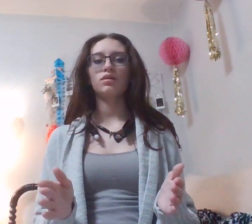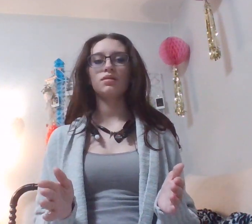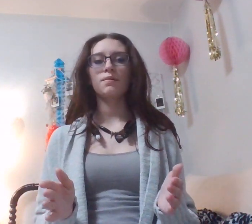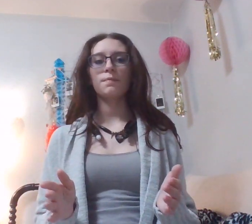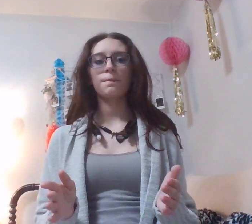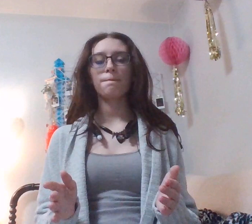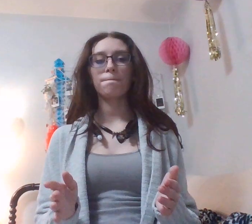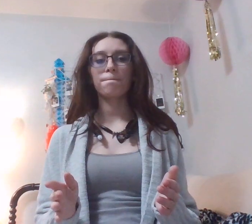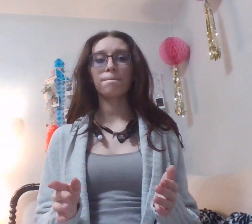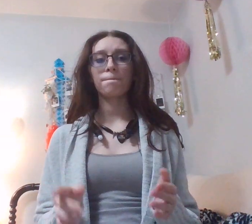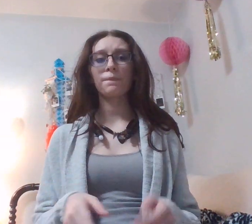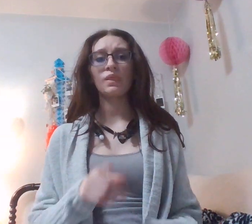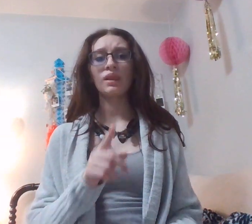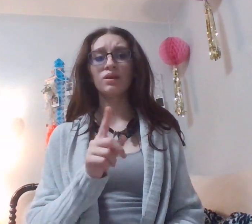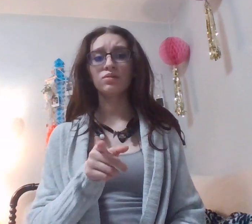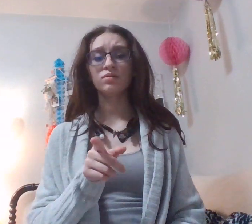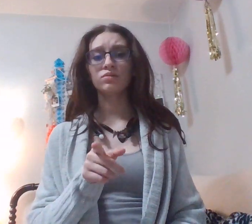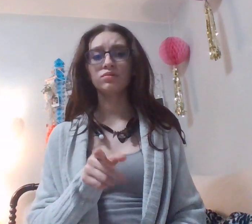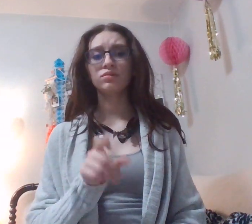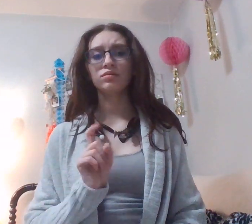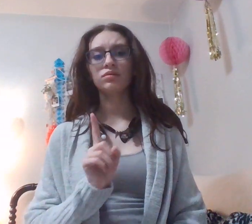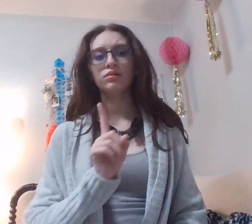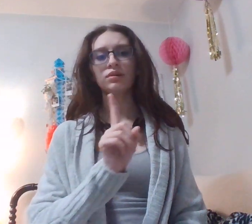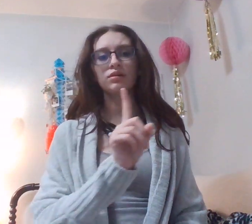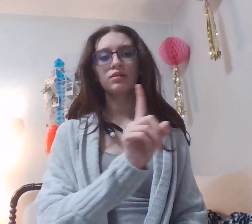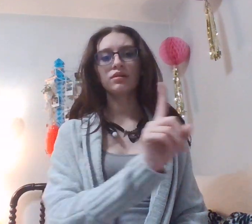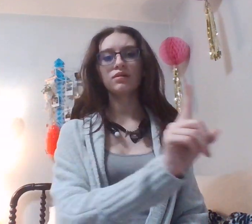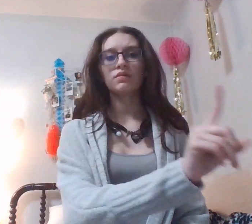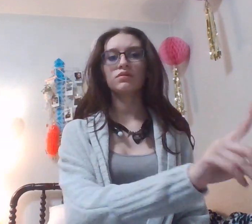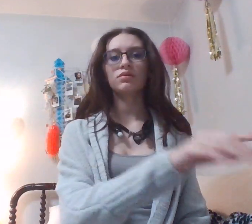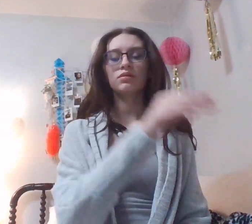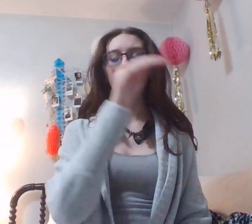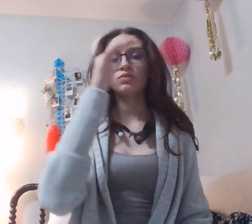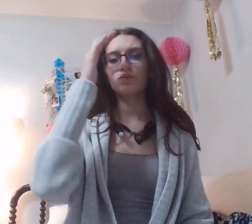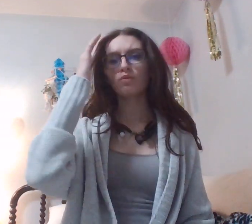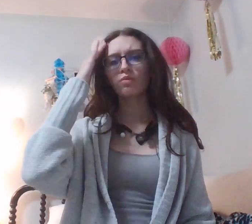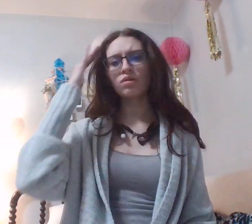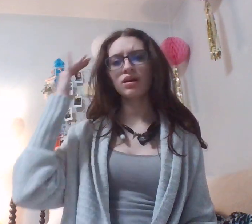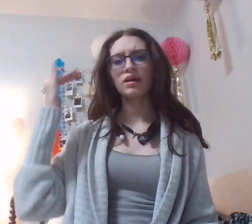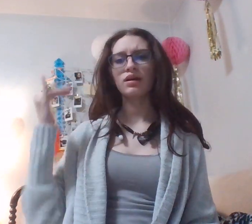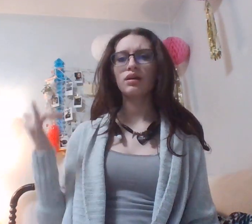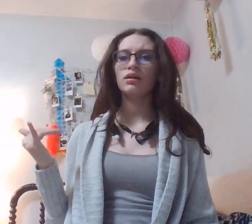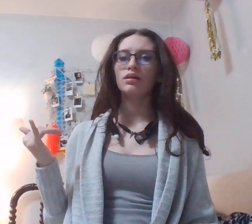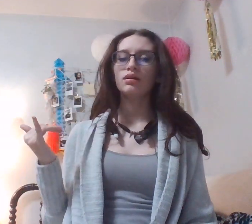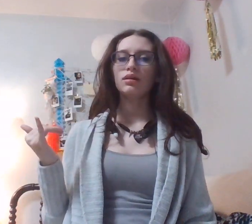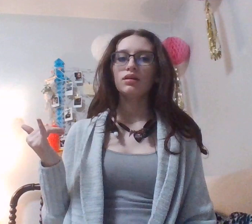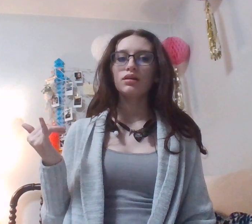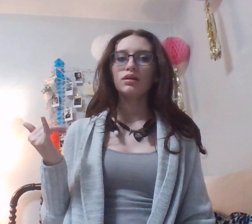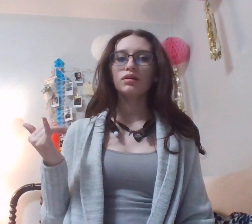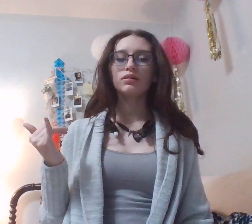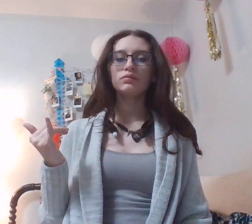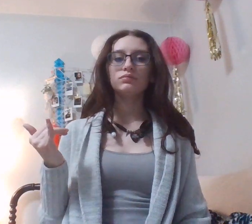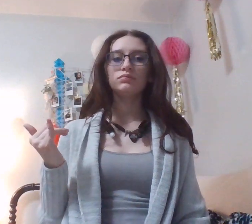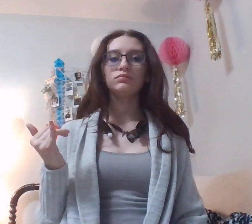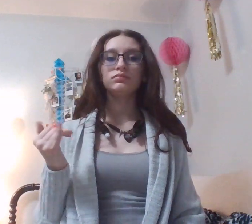gone. Don't know why you'd run, what you're running to or from. All I